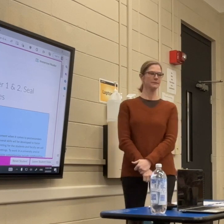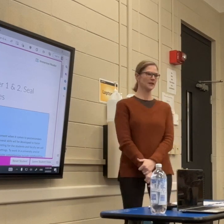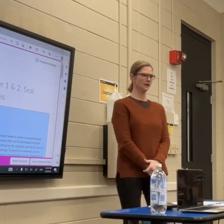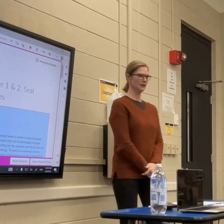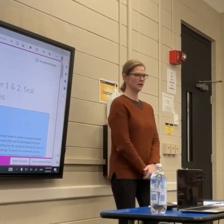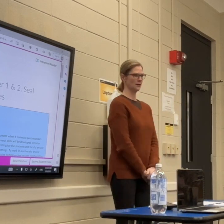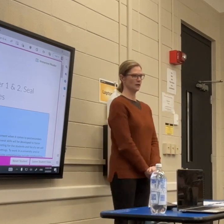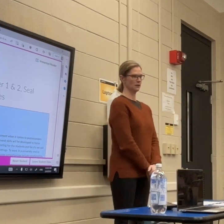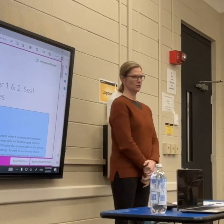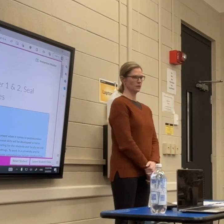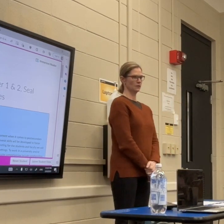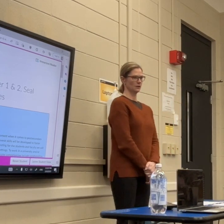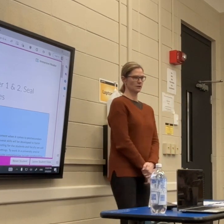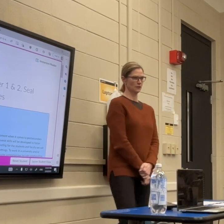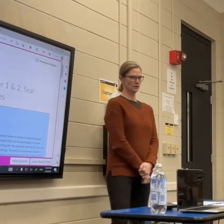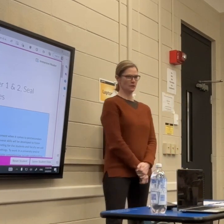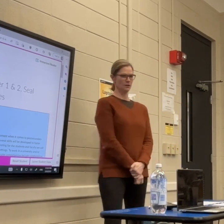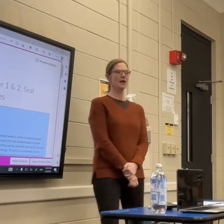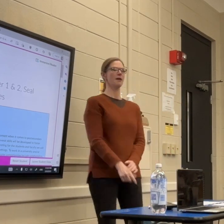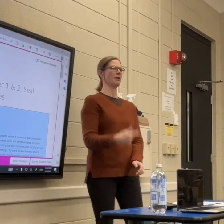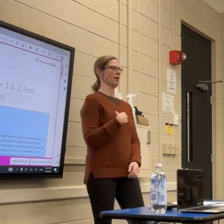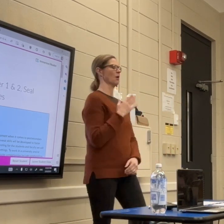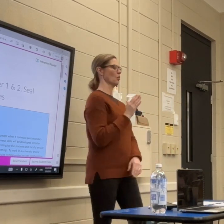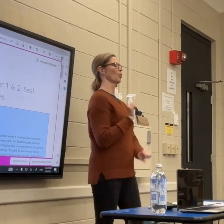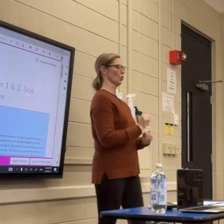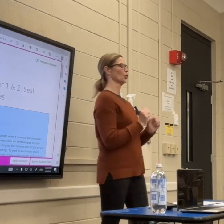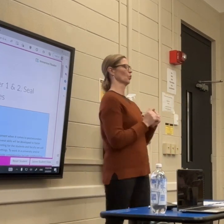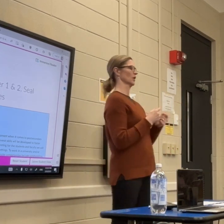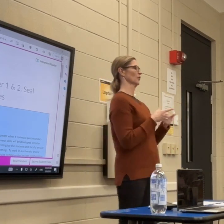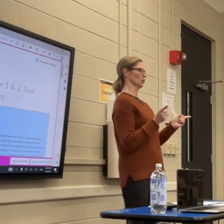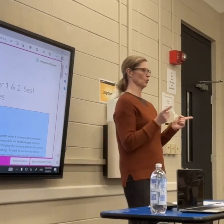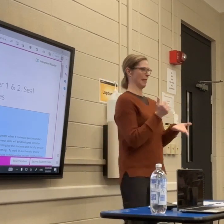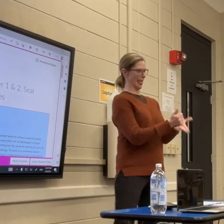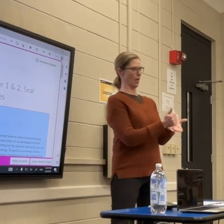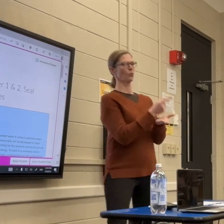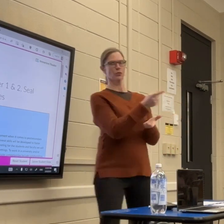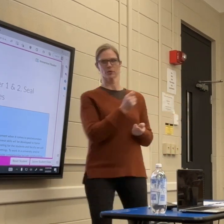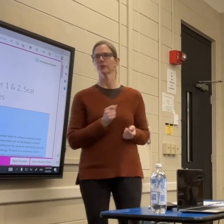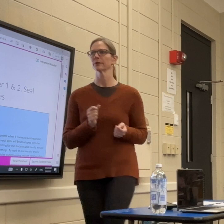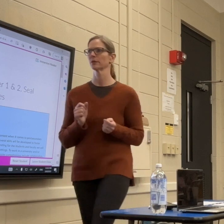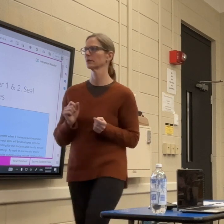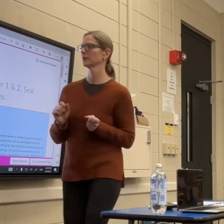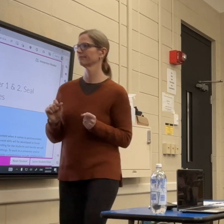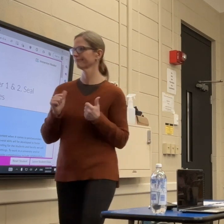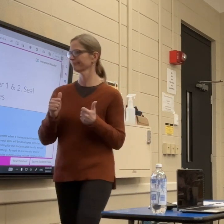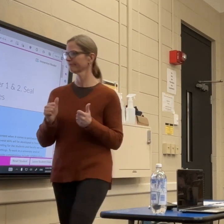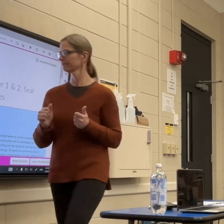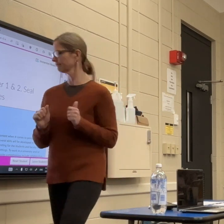And you all will pass your tests individually. And I will work with you all to help you.